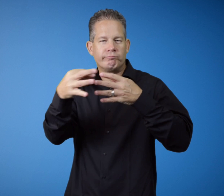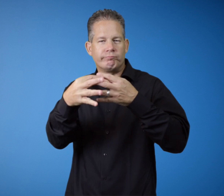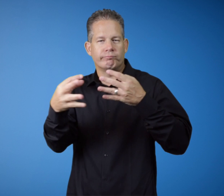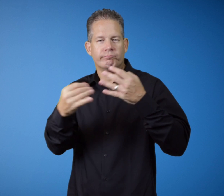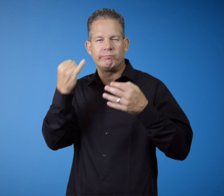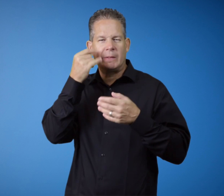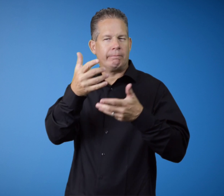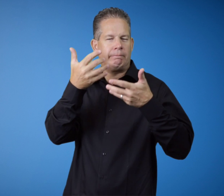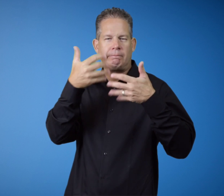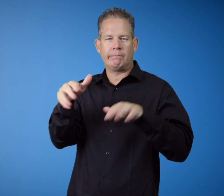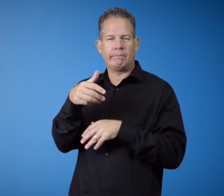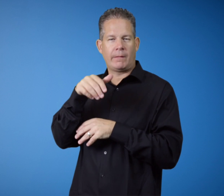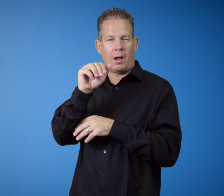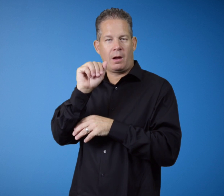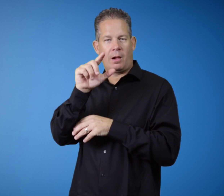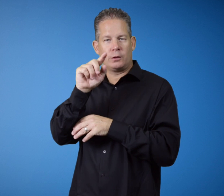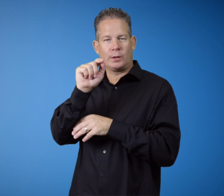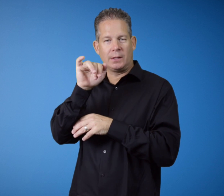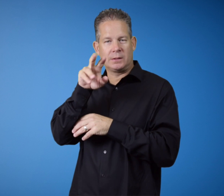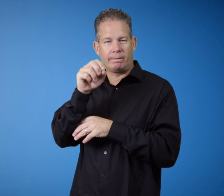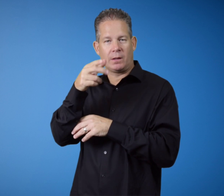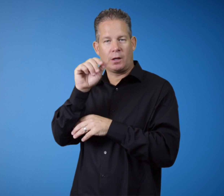There are other options if you do not want to have a guardian.